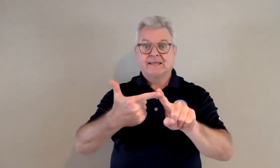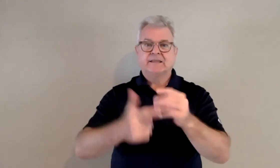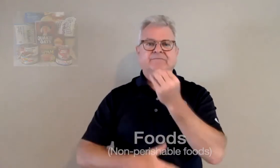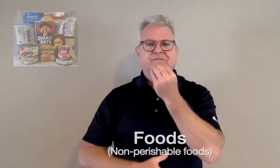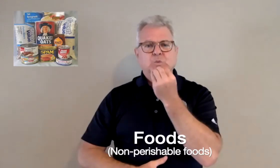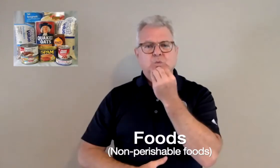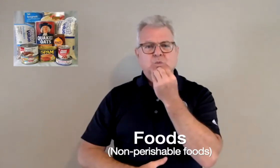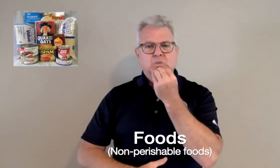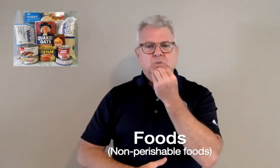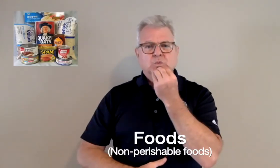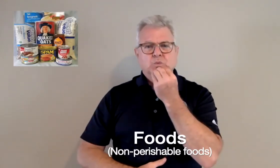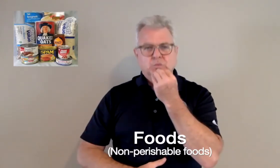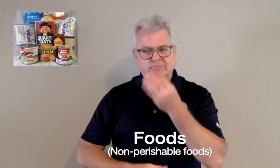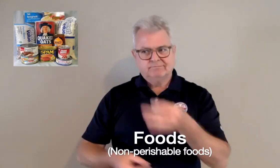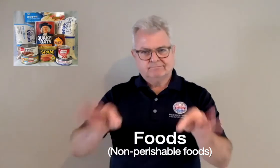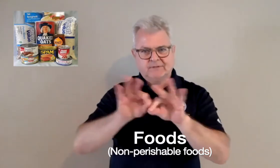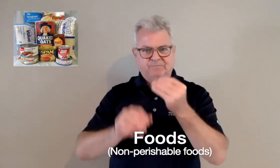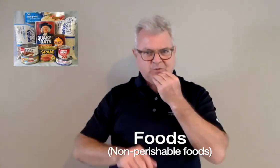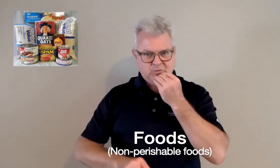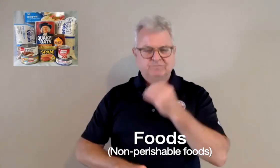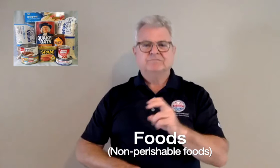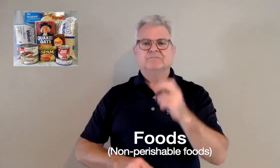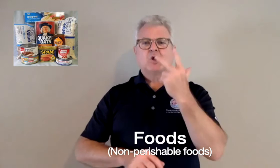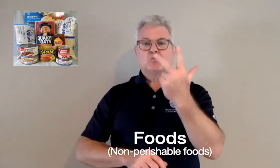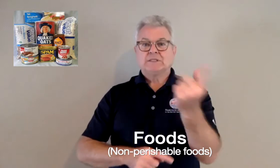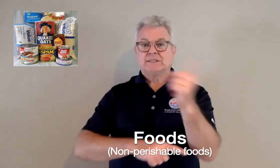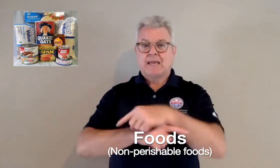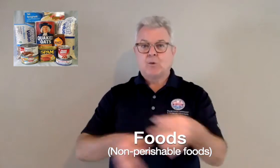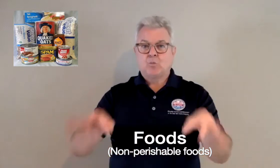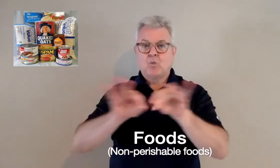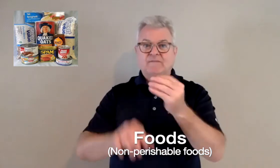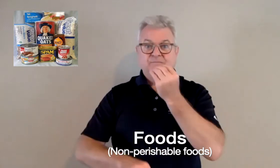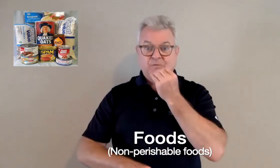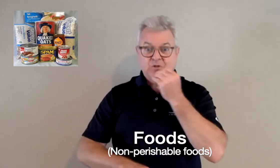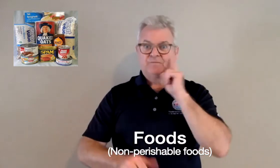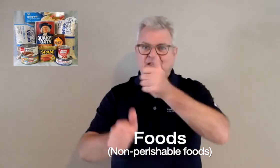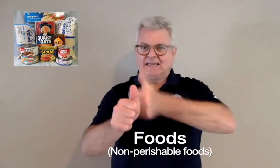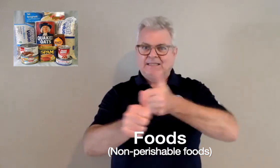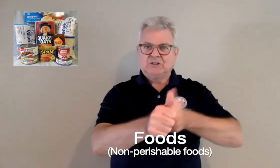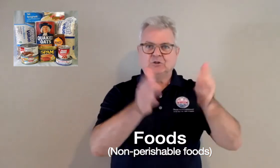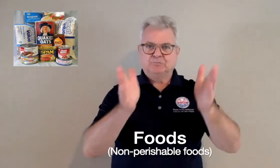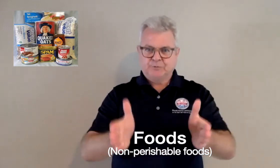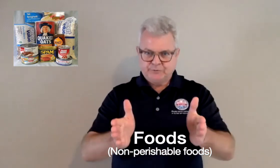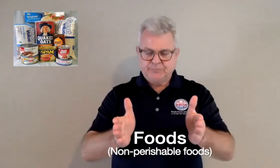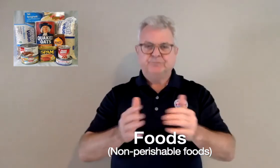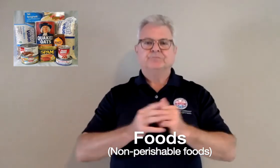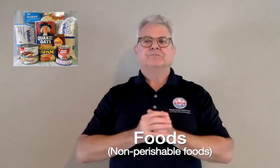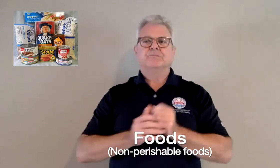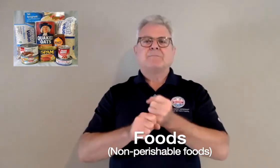useful. Secondly, having food. That would be essential. Enough food for 3 days for